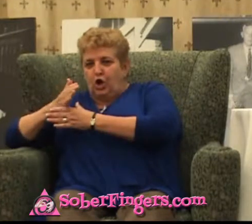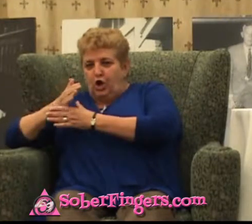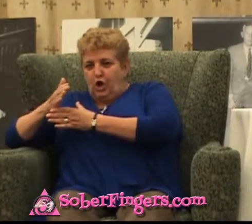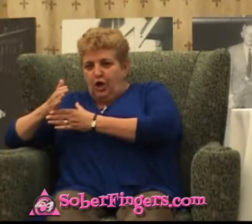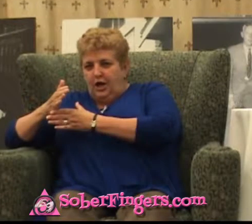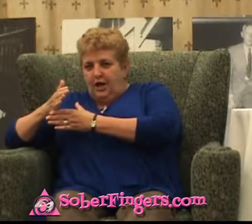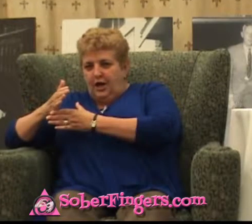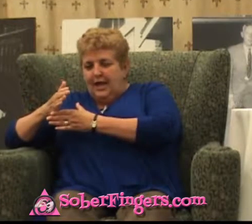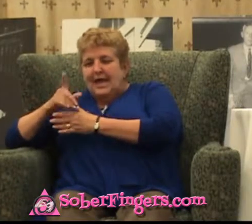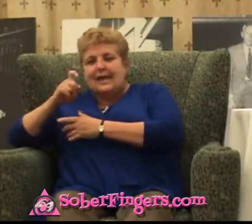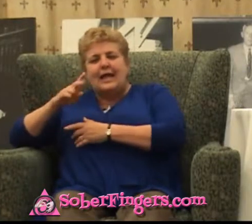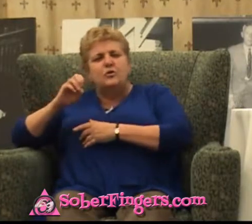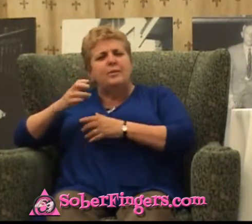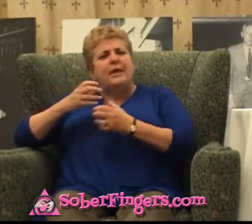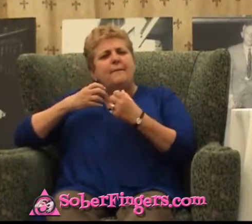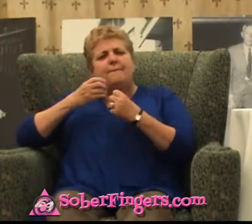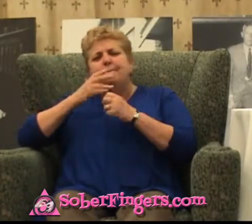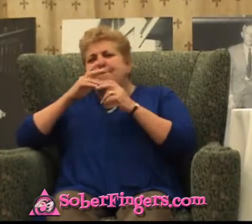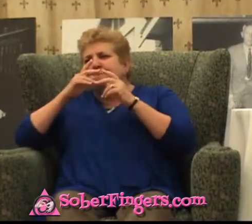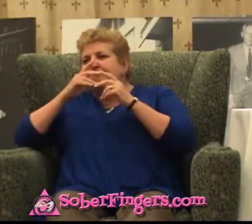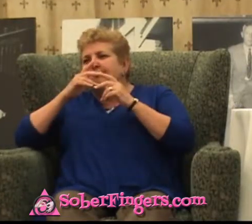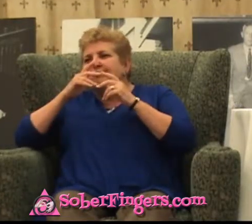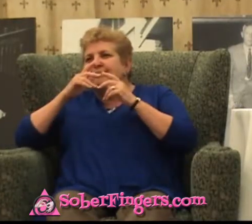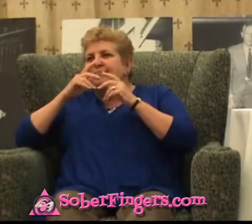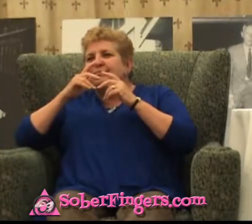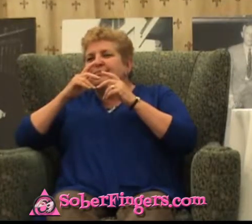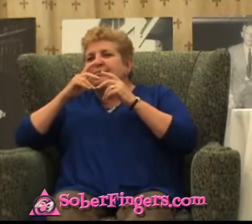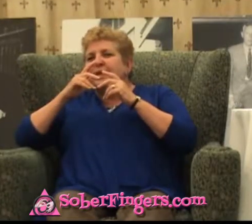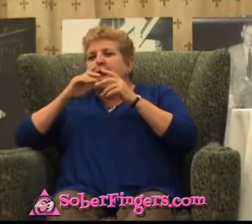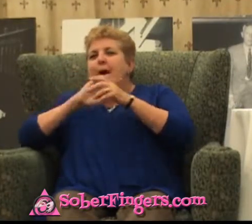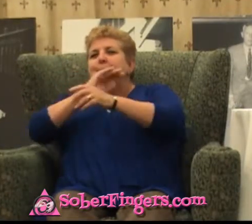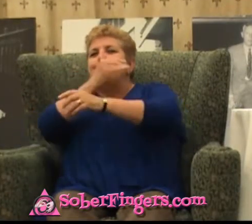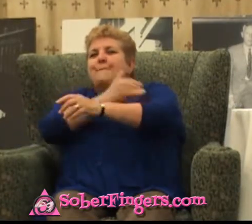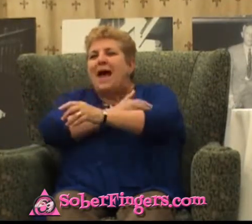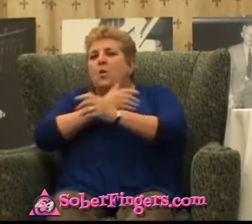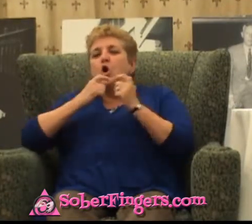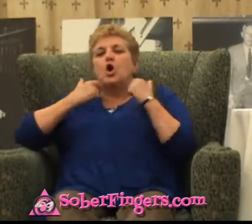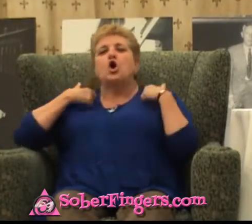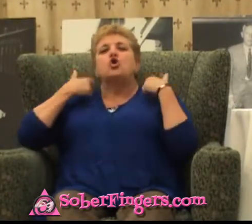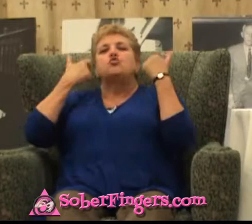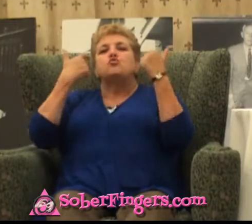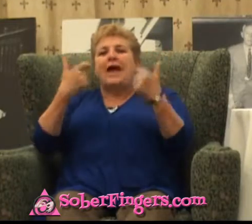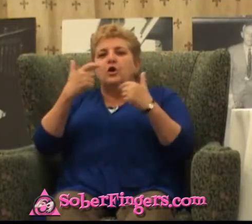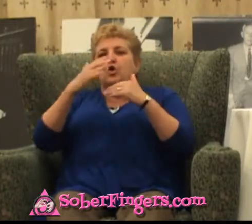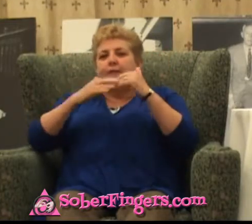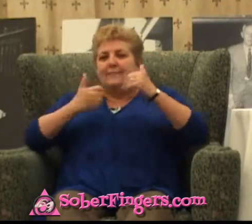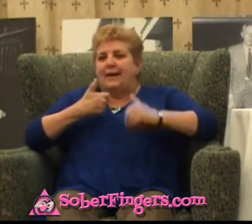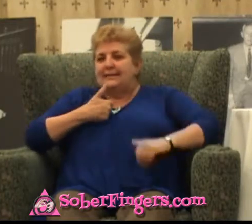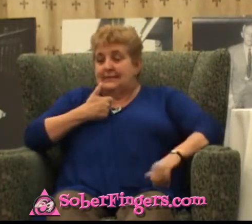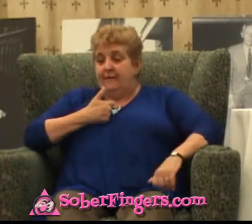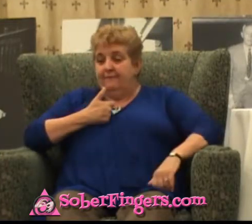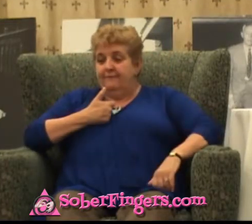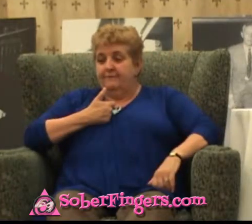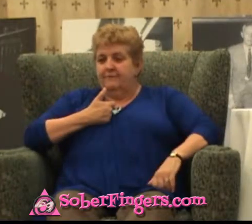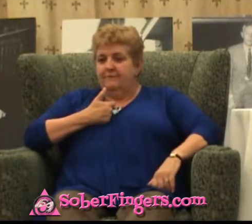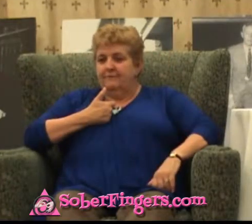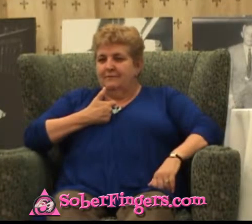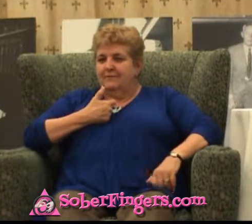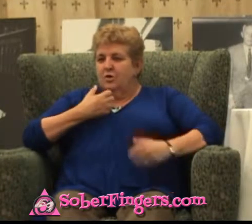My number one partner had to be with a power greater than myself, greater than human aid. I had